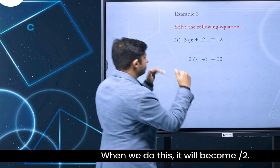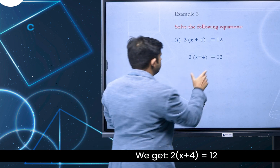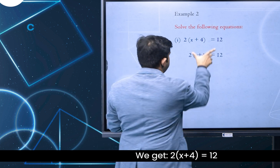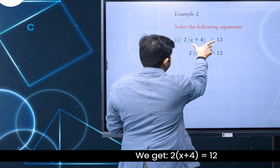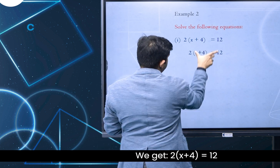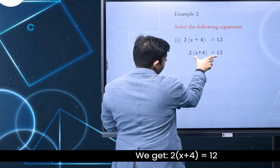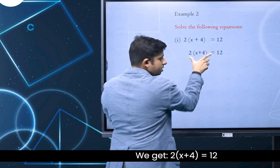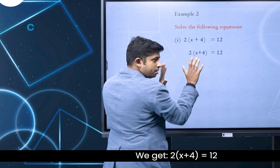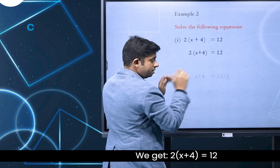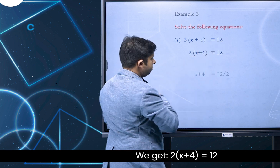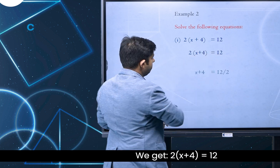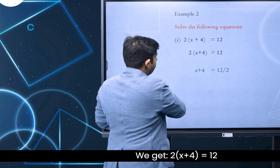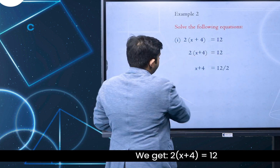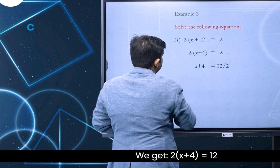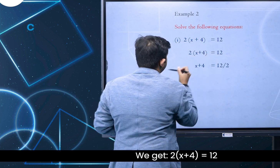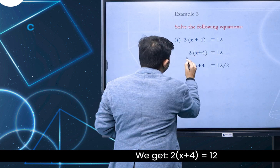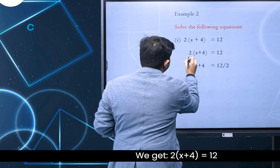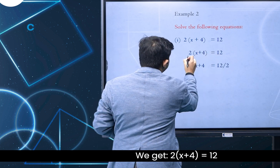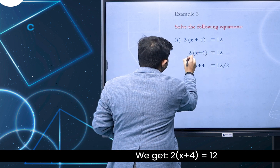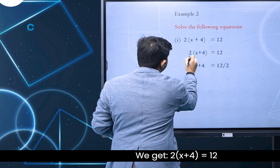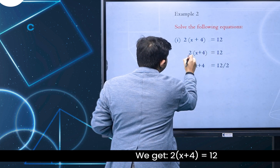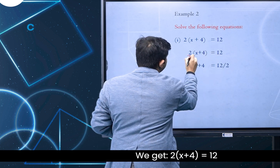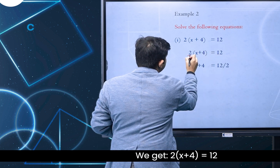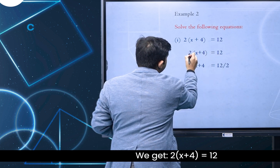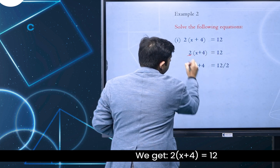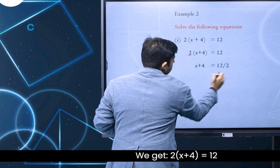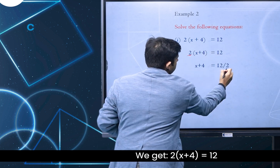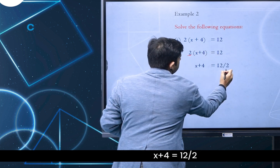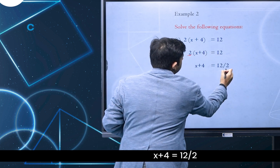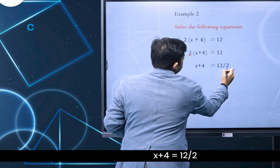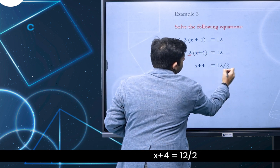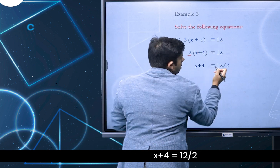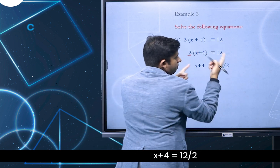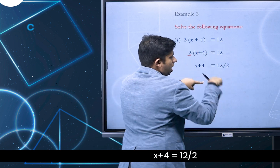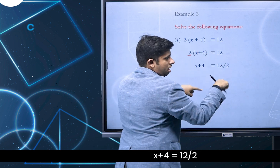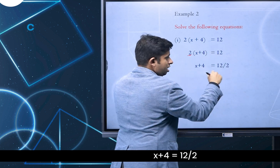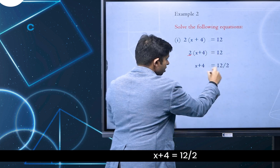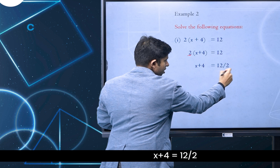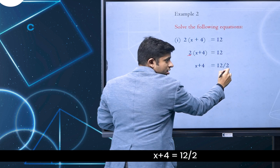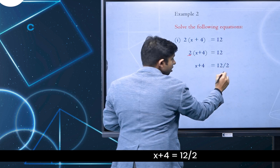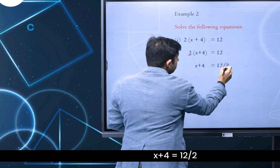We get 2 of x plus 4 equals to 12. X plus 4 equals to 12 by